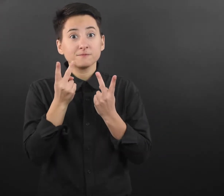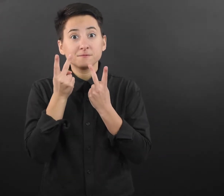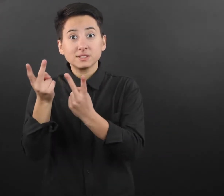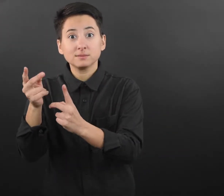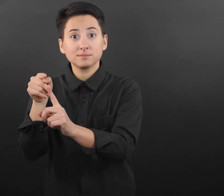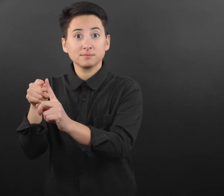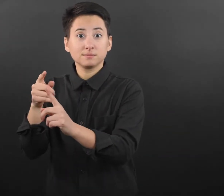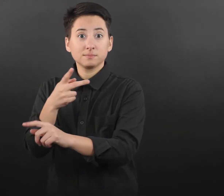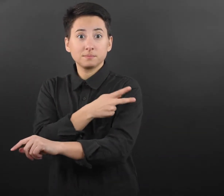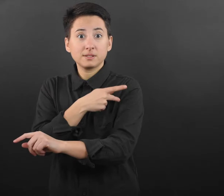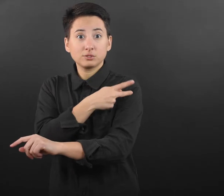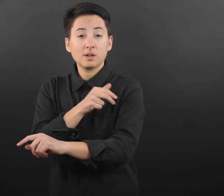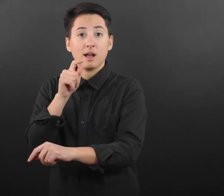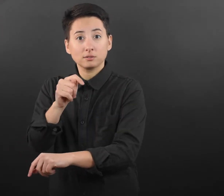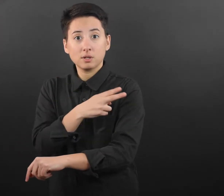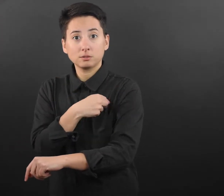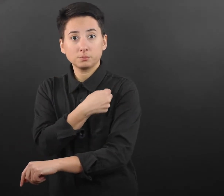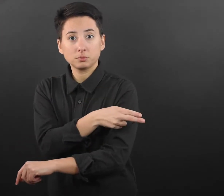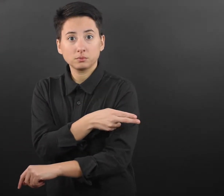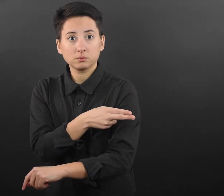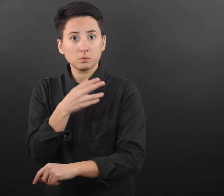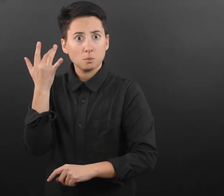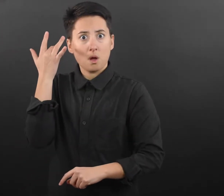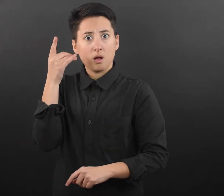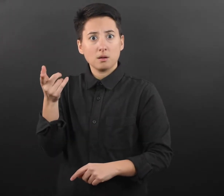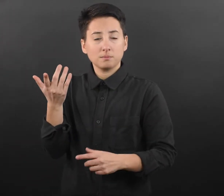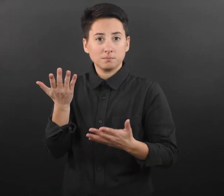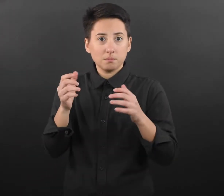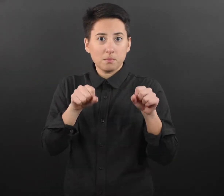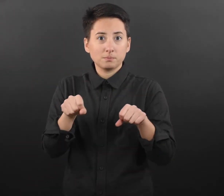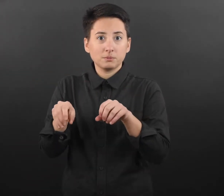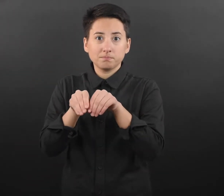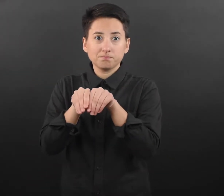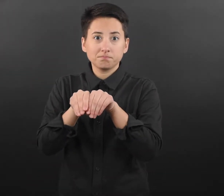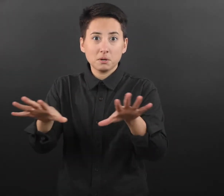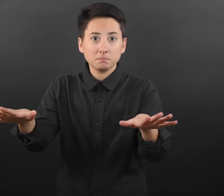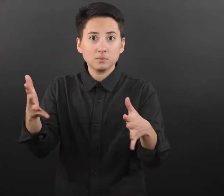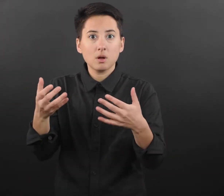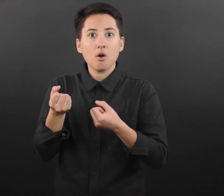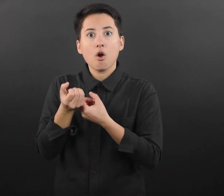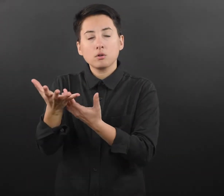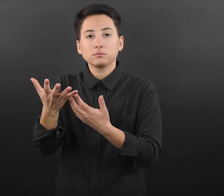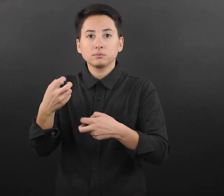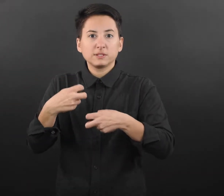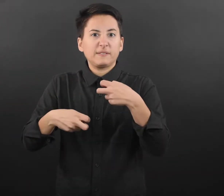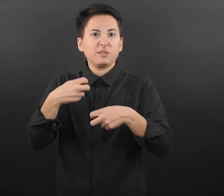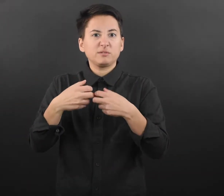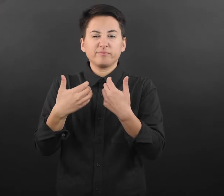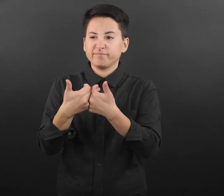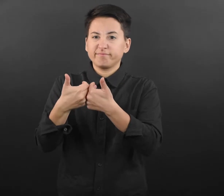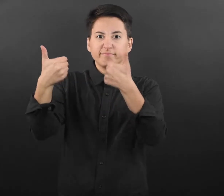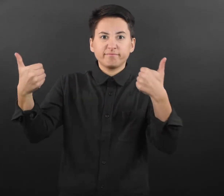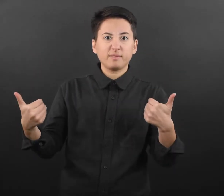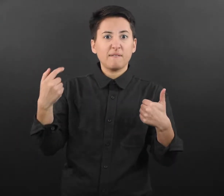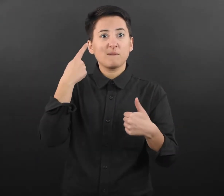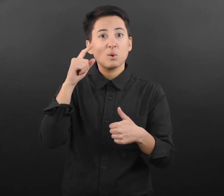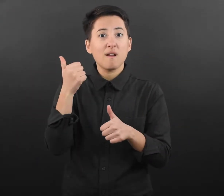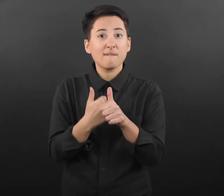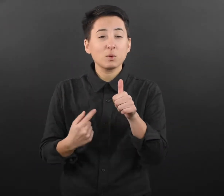Additionally, family members may not be permitted to visit their loved ones in the hospital because of potential contagion, which